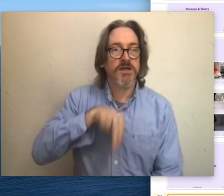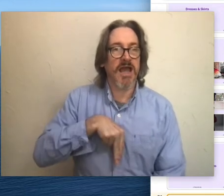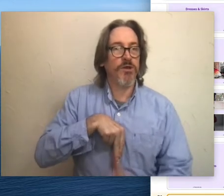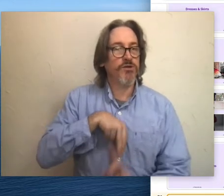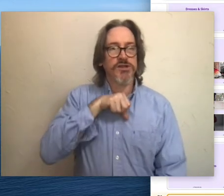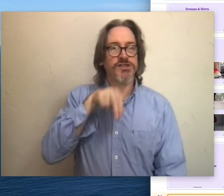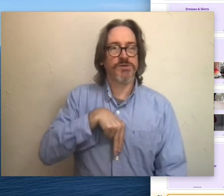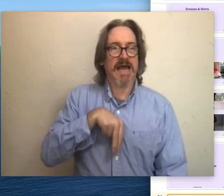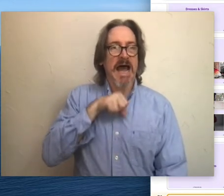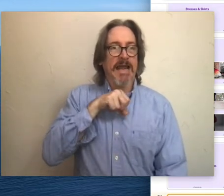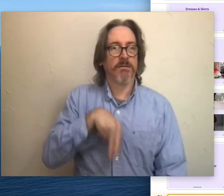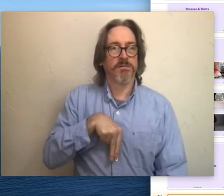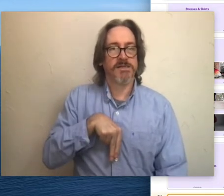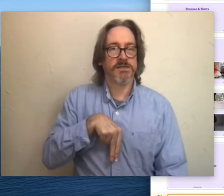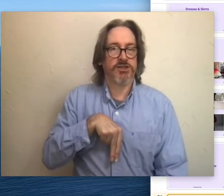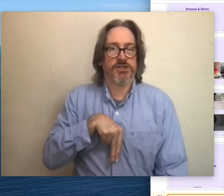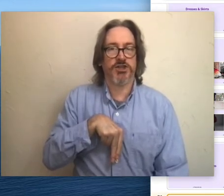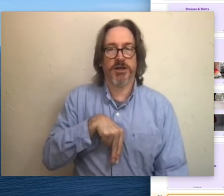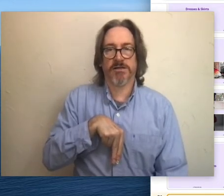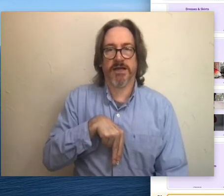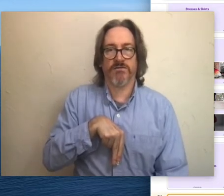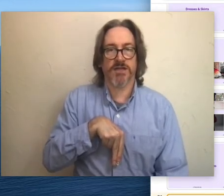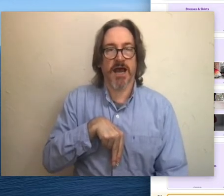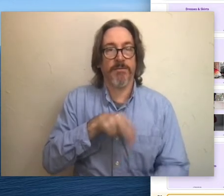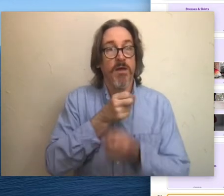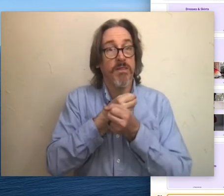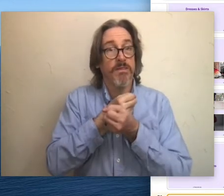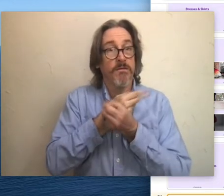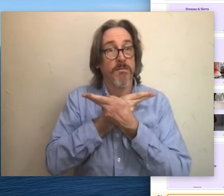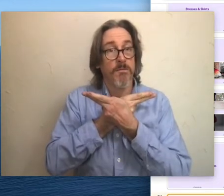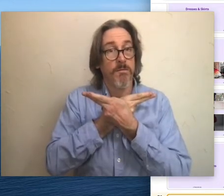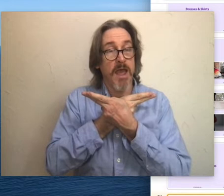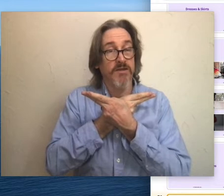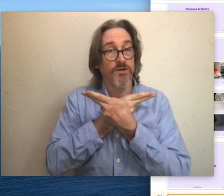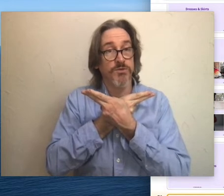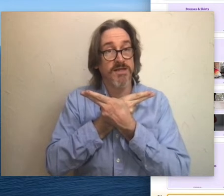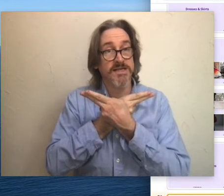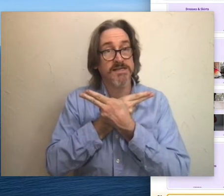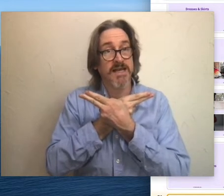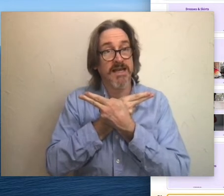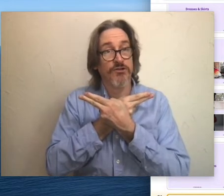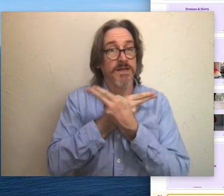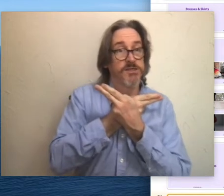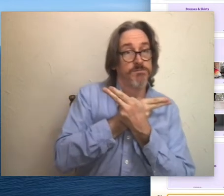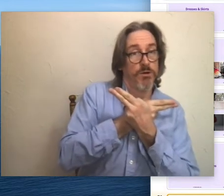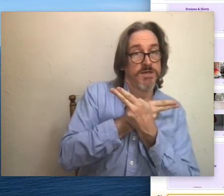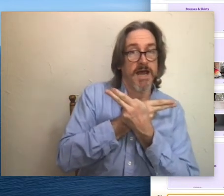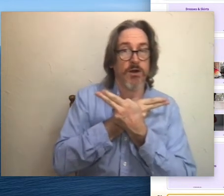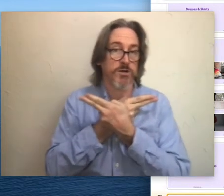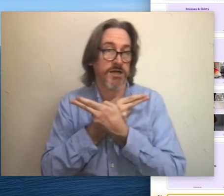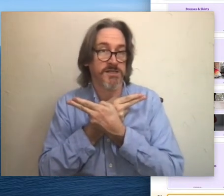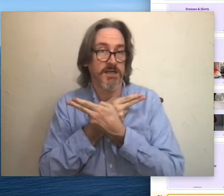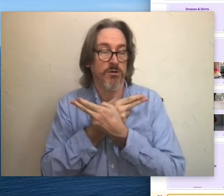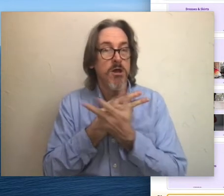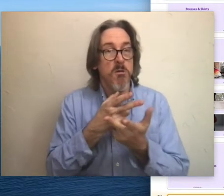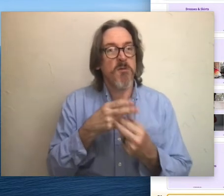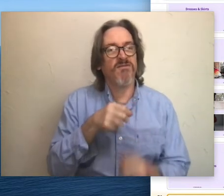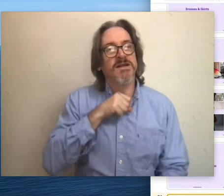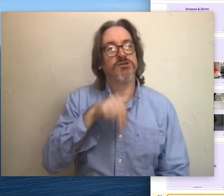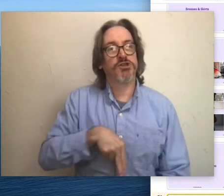Suits, and we usually just use tie. This is just the generic sign for tie. And if we do this, it either means bow tie or